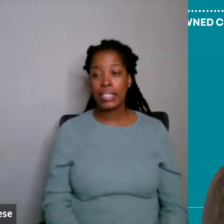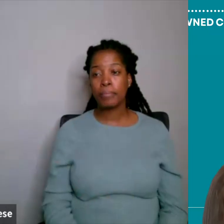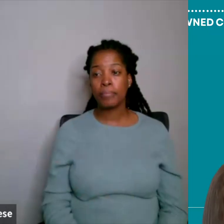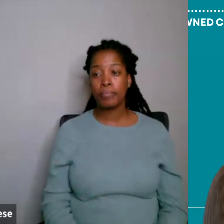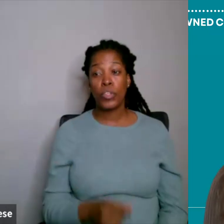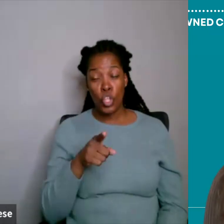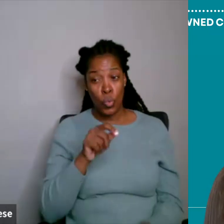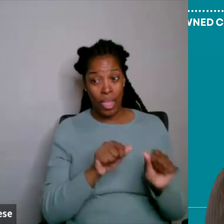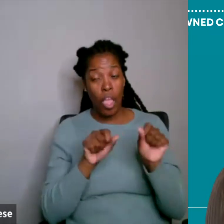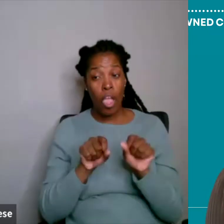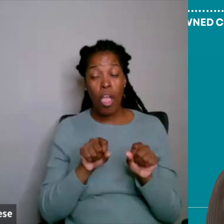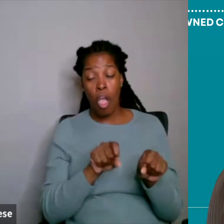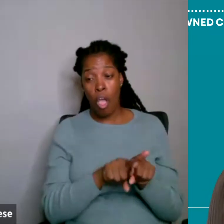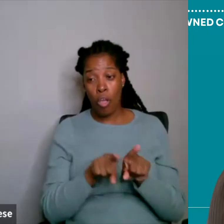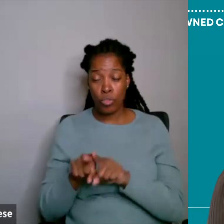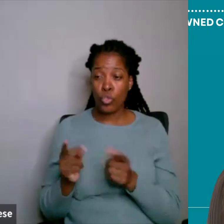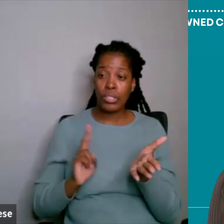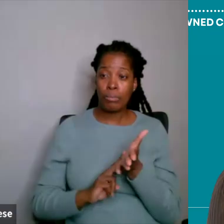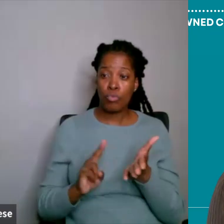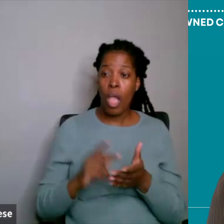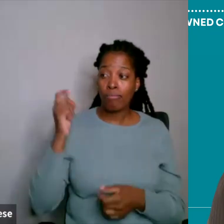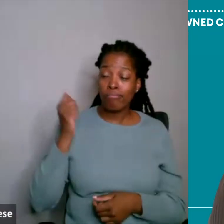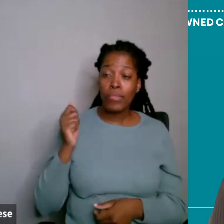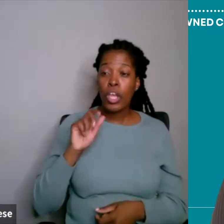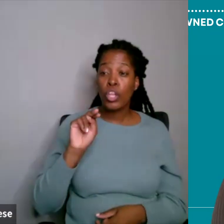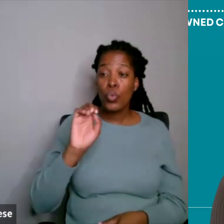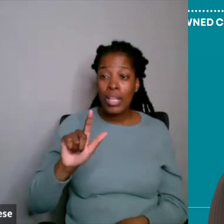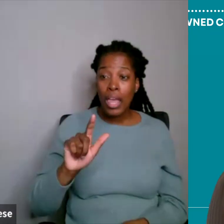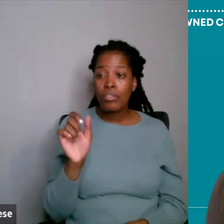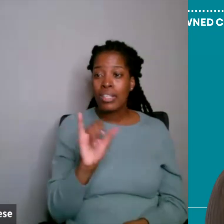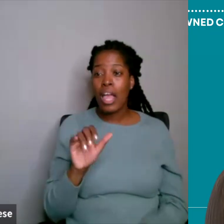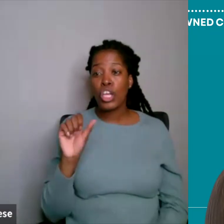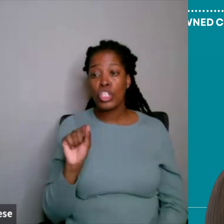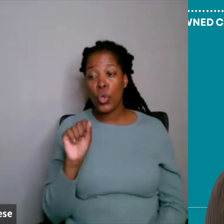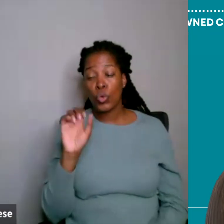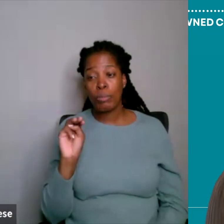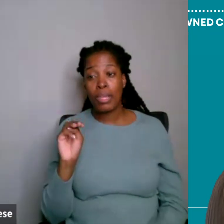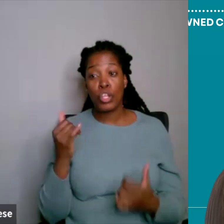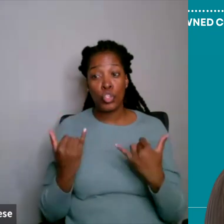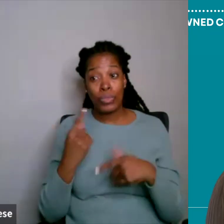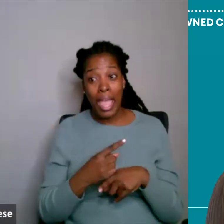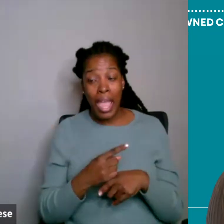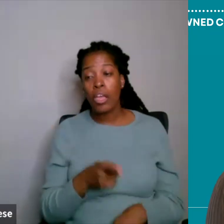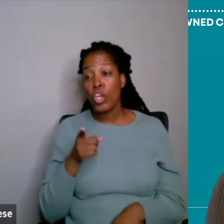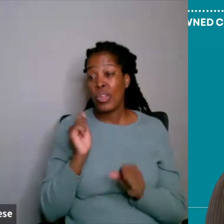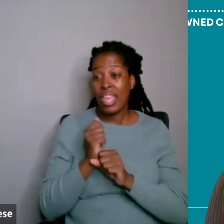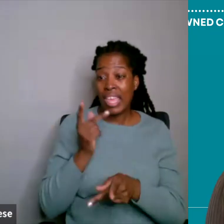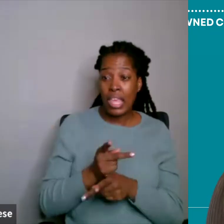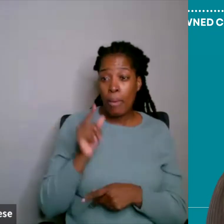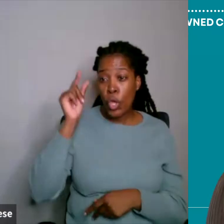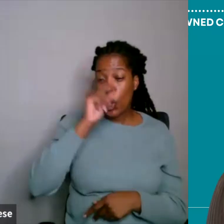subscribe to newsletters like Social Media Today. You can keep Google alerts on for industry relevant